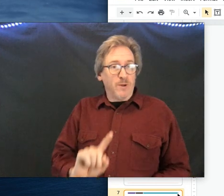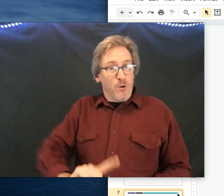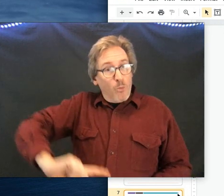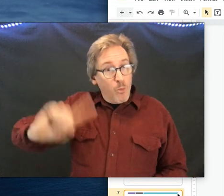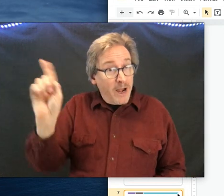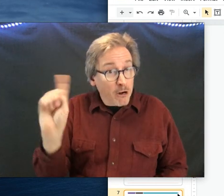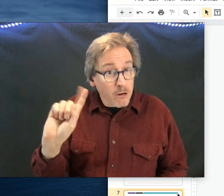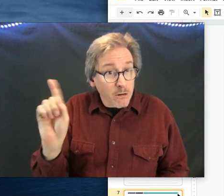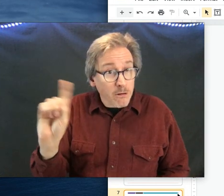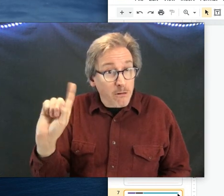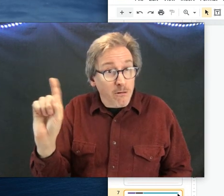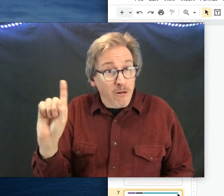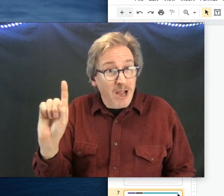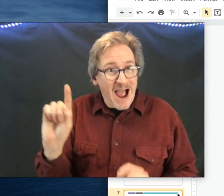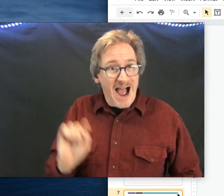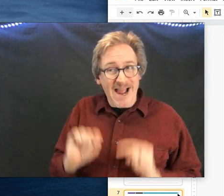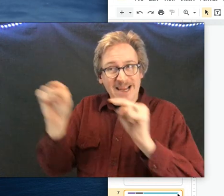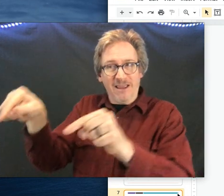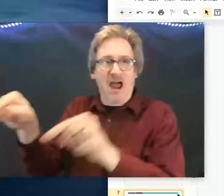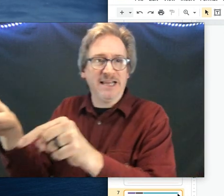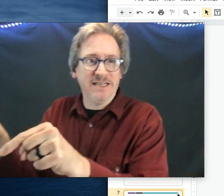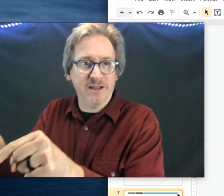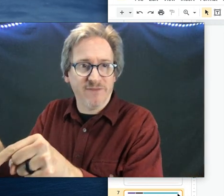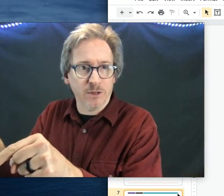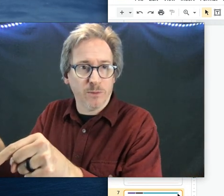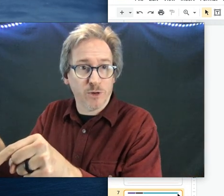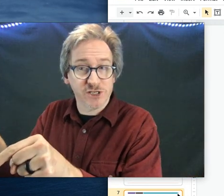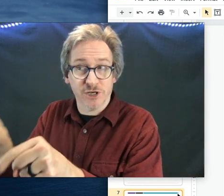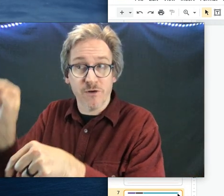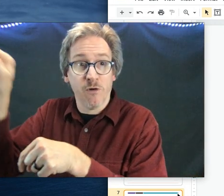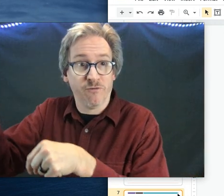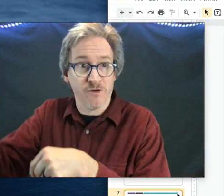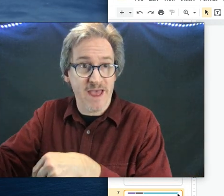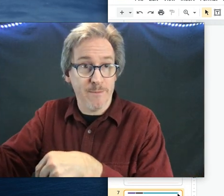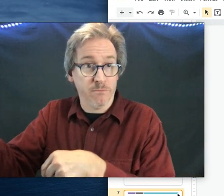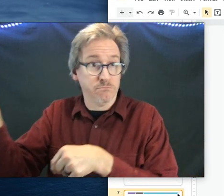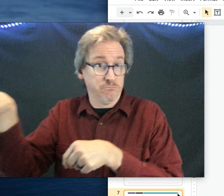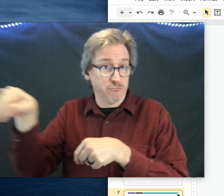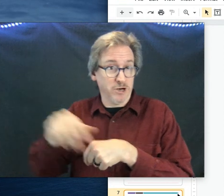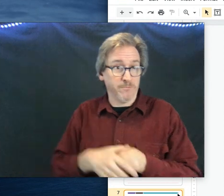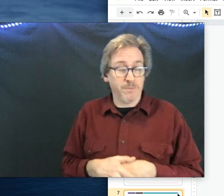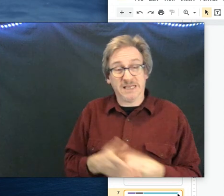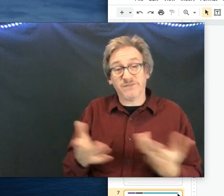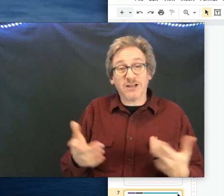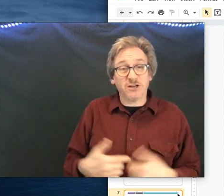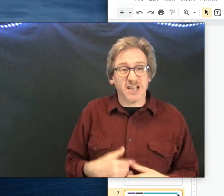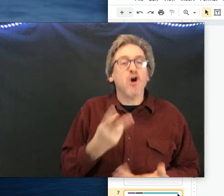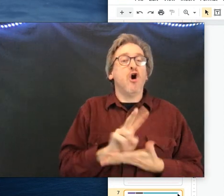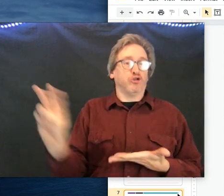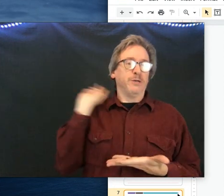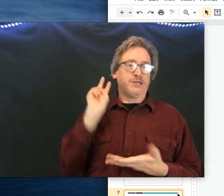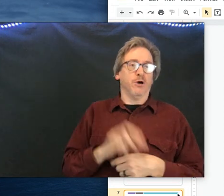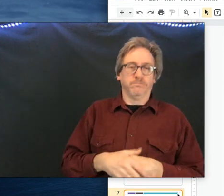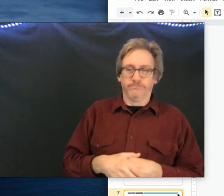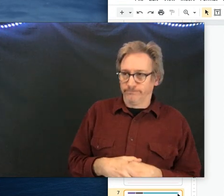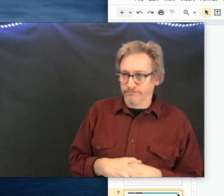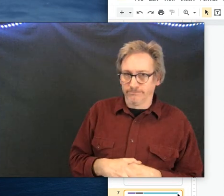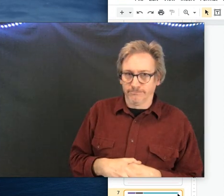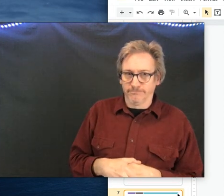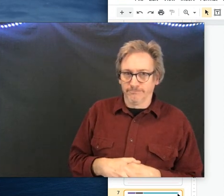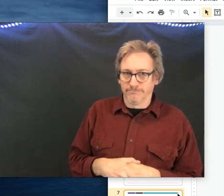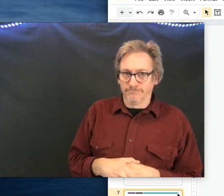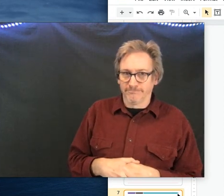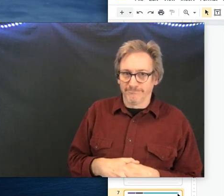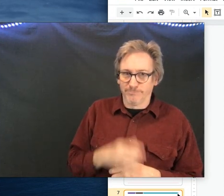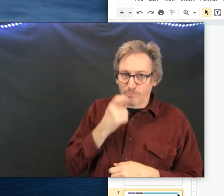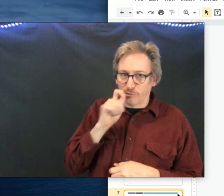I went where. I did the follow up question for them, right? Because if I could have said, "Oh, 2 weeks ago,"